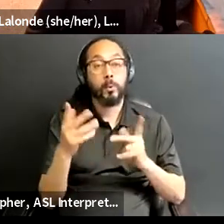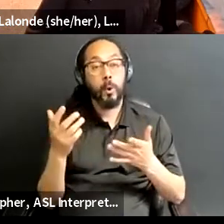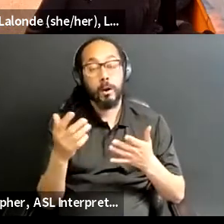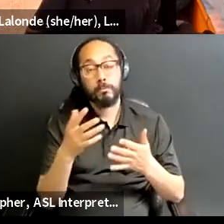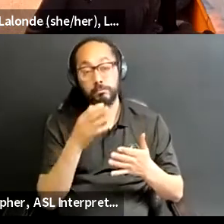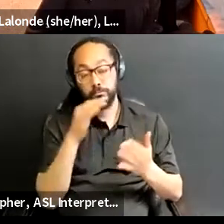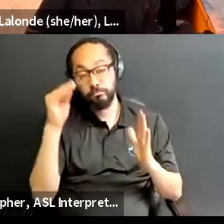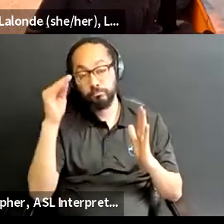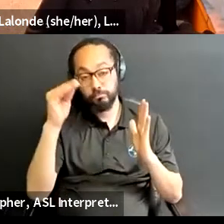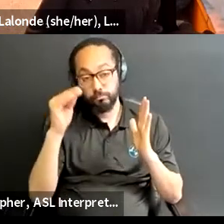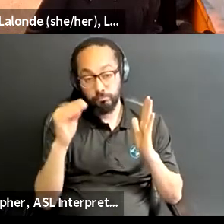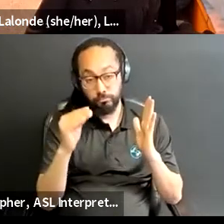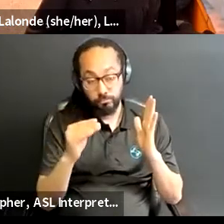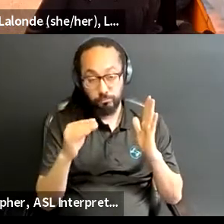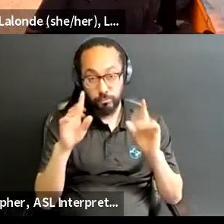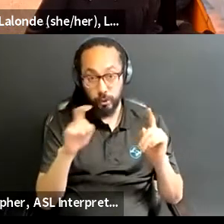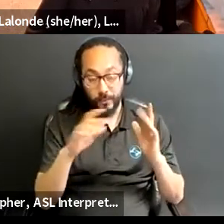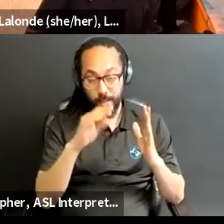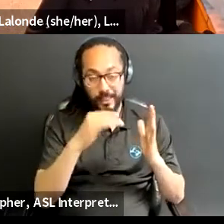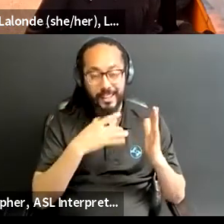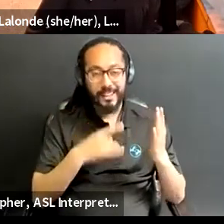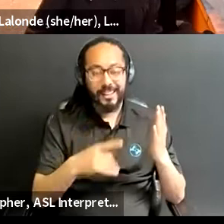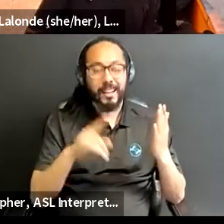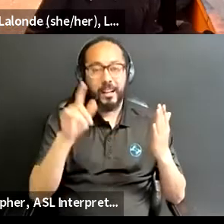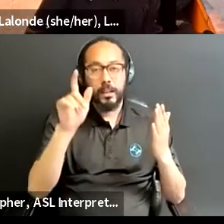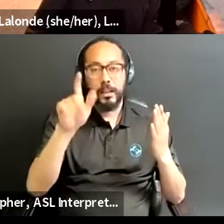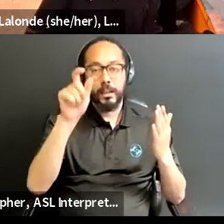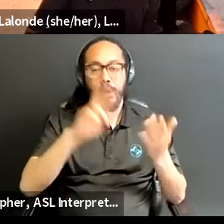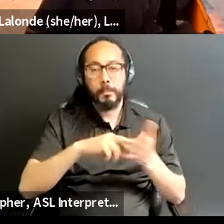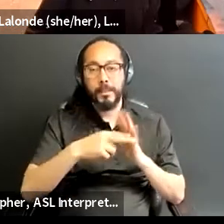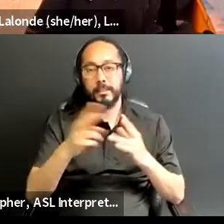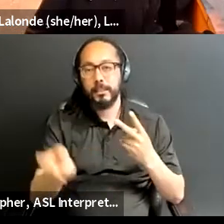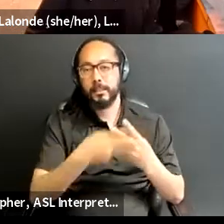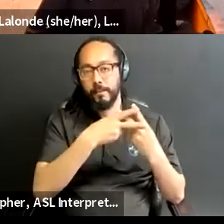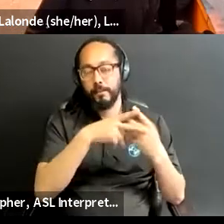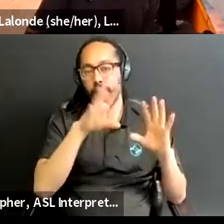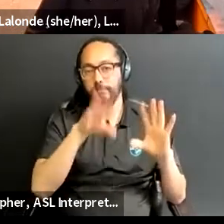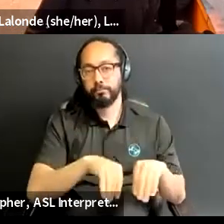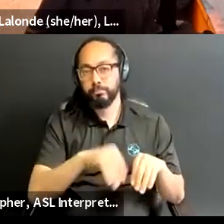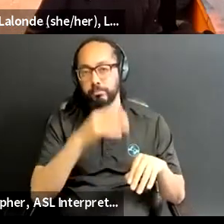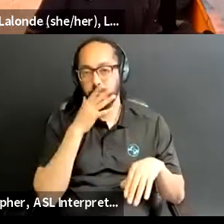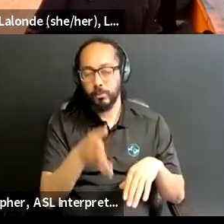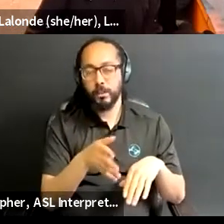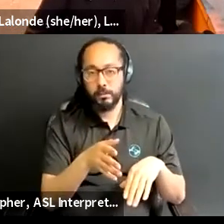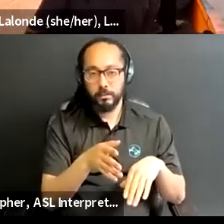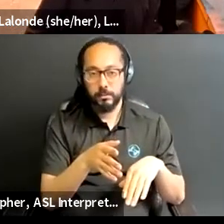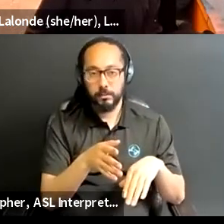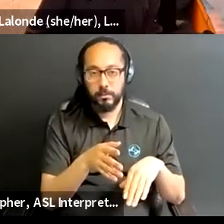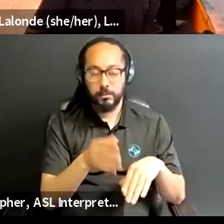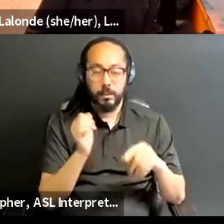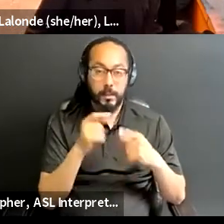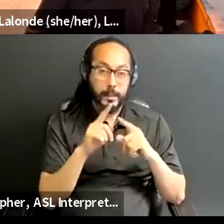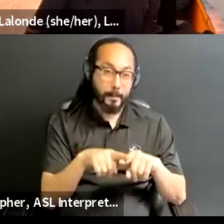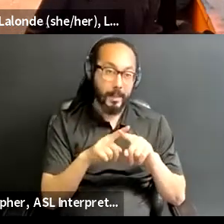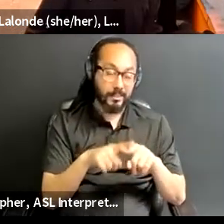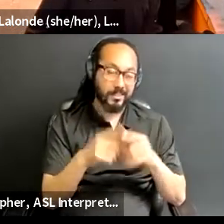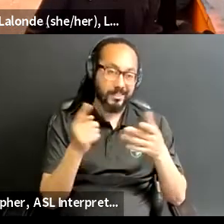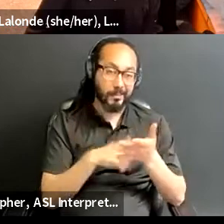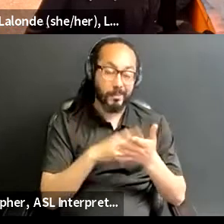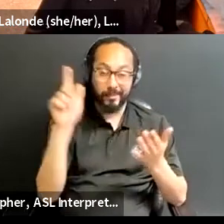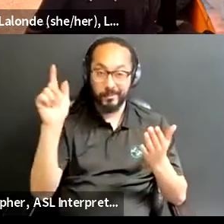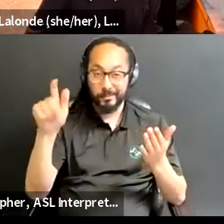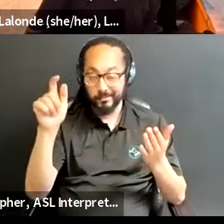have that assurance that, you know, their answers are going to be closed and gone and things like that. Depending on the survey, it might delete your answers